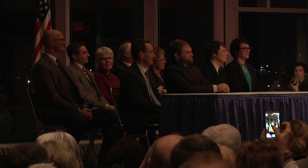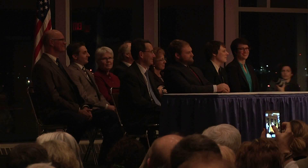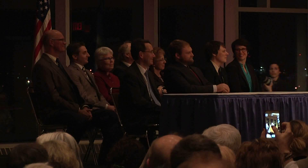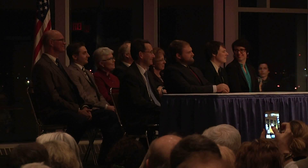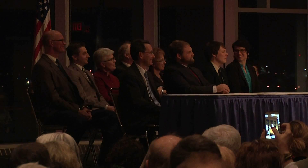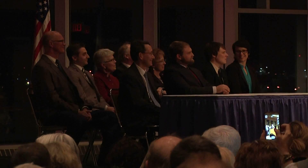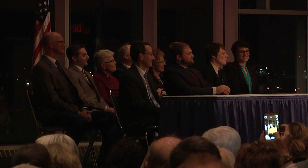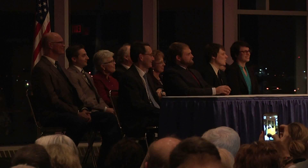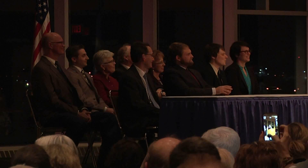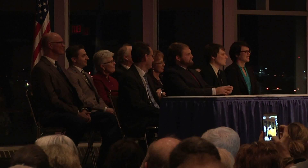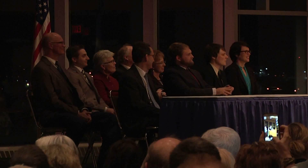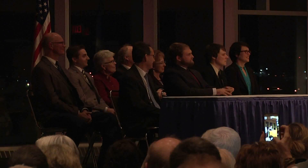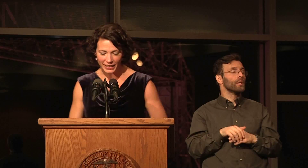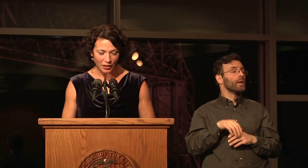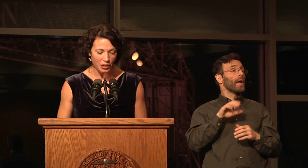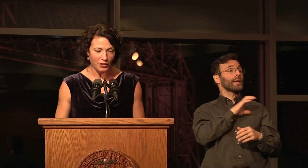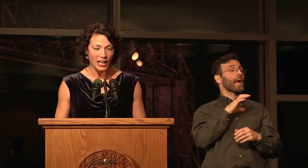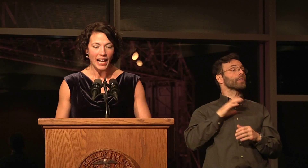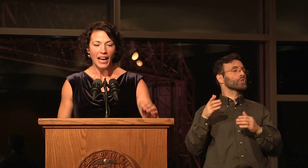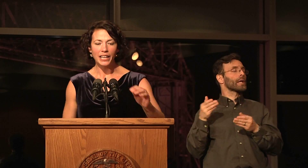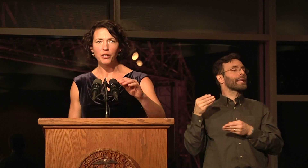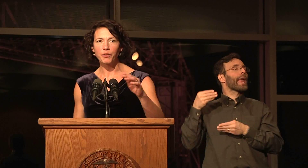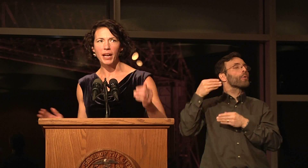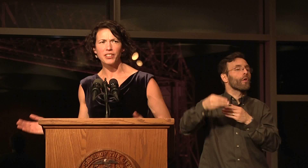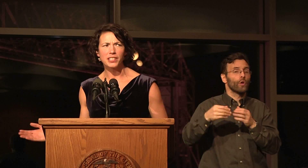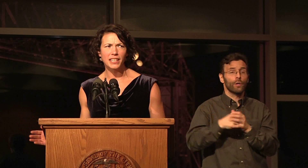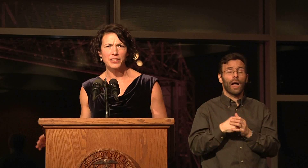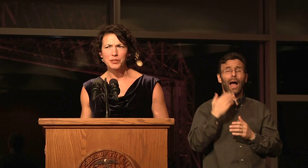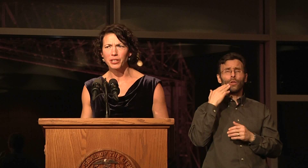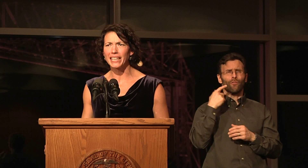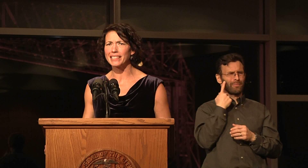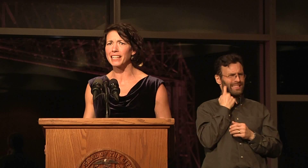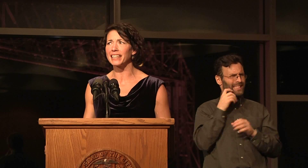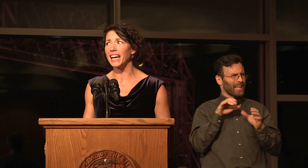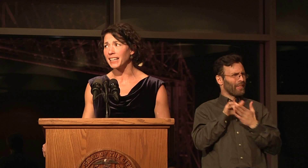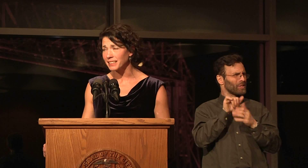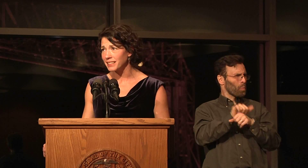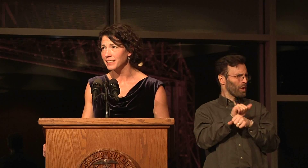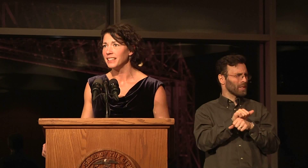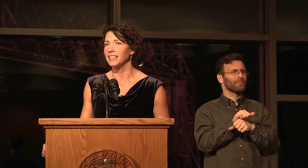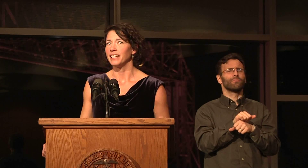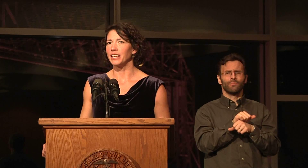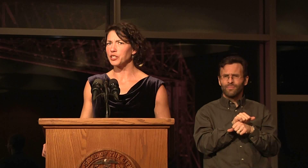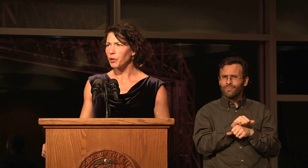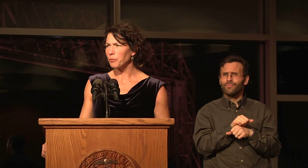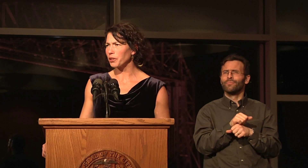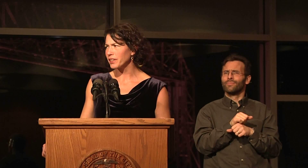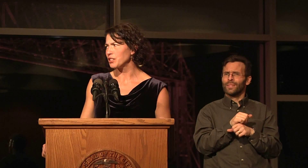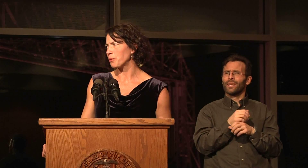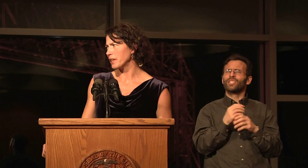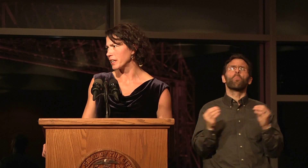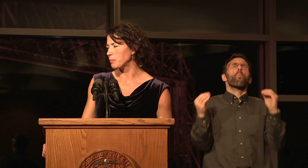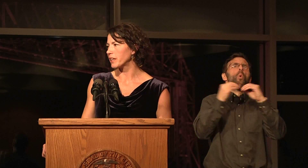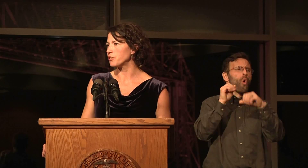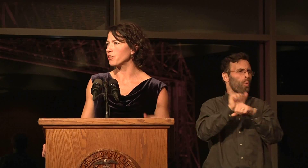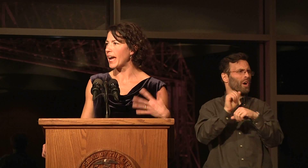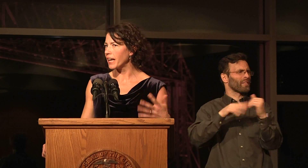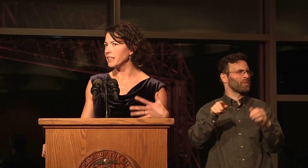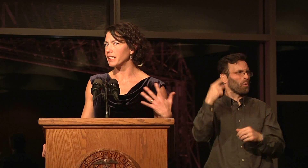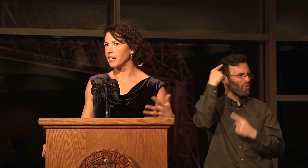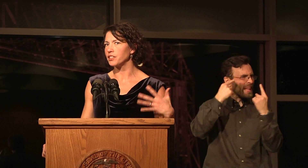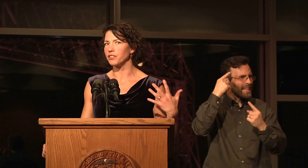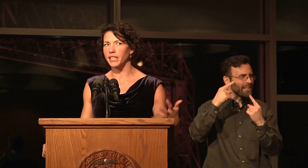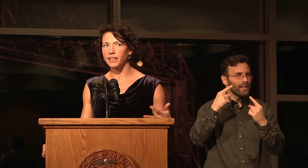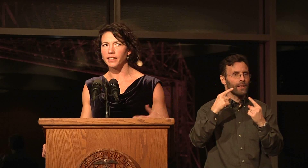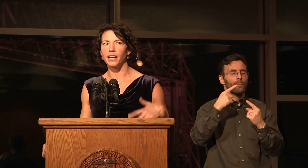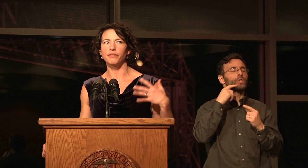Joel, and our councilors that carry over. I know from having just done this work, it is a lot. It is more work than you think, because you're